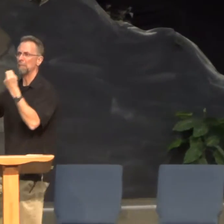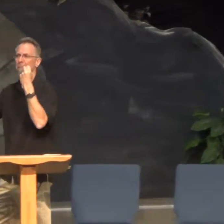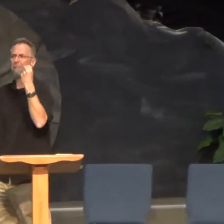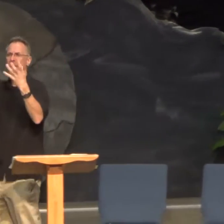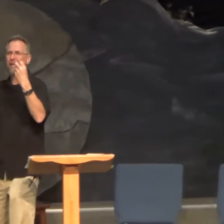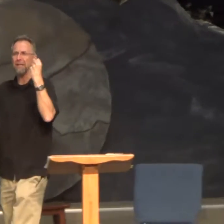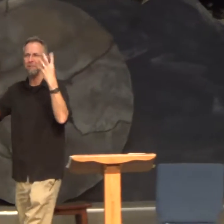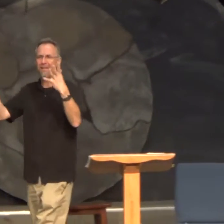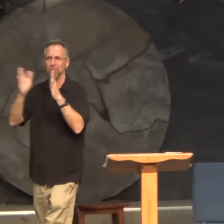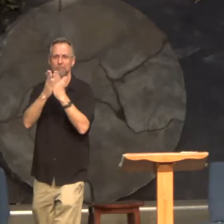were coming in.